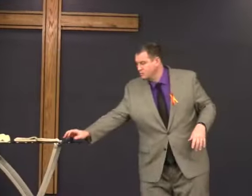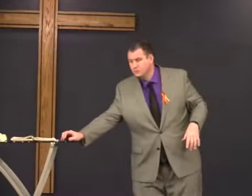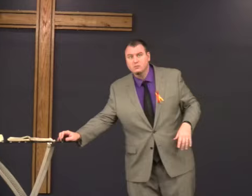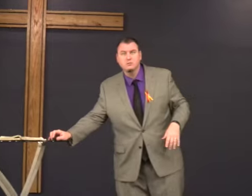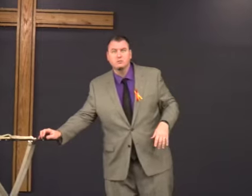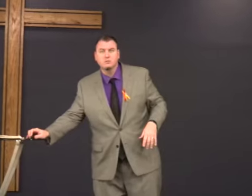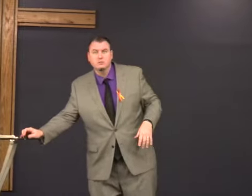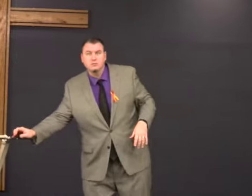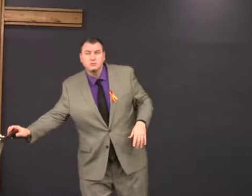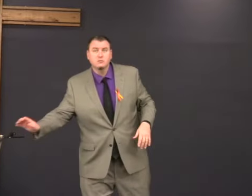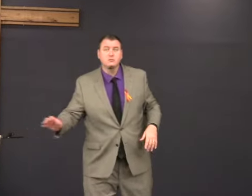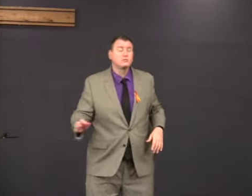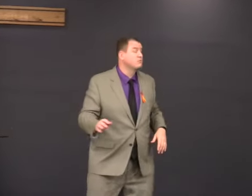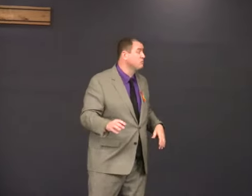upon."